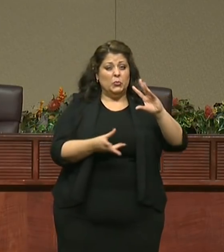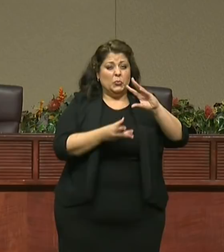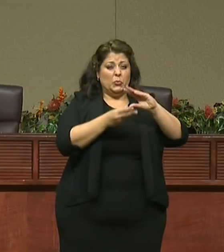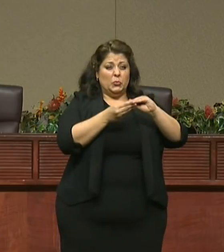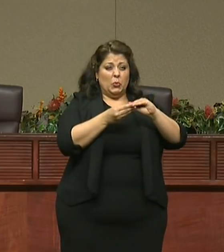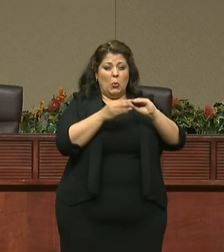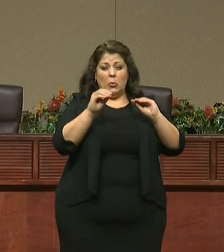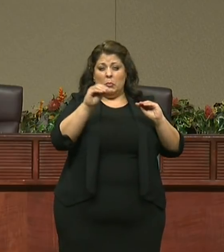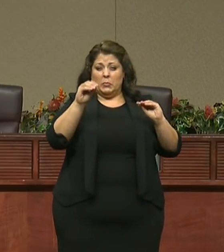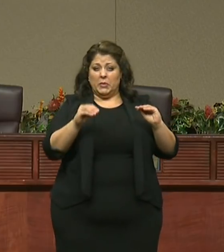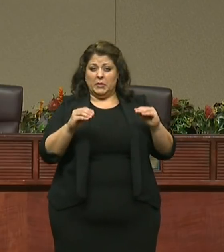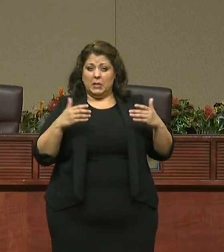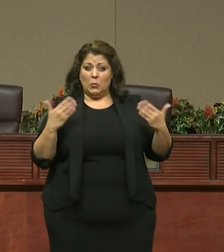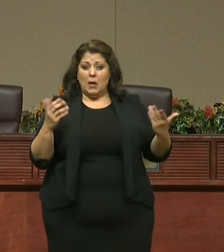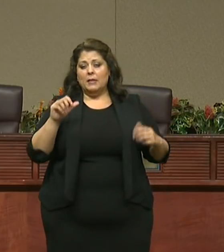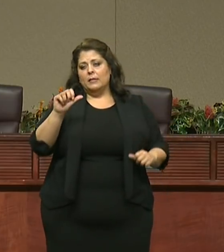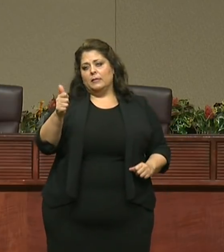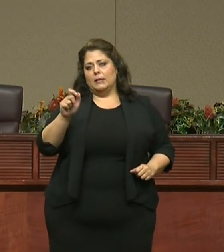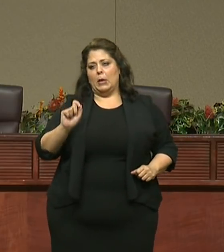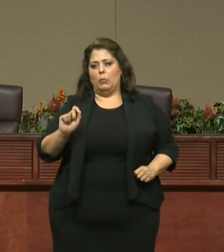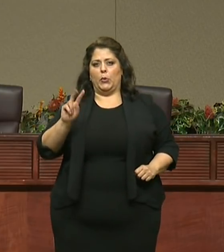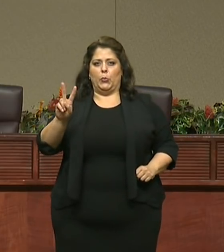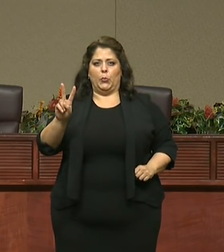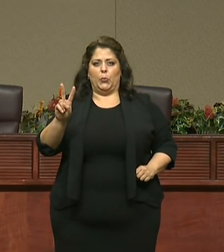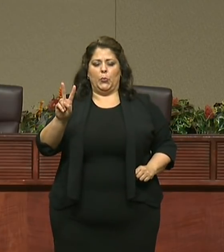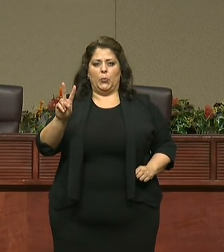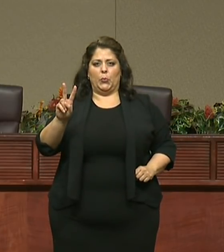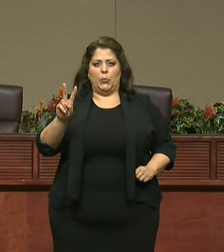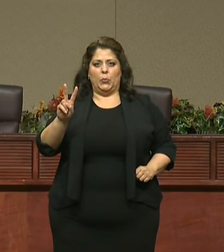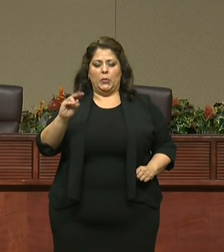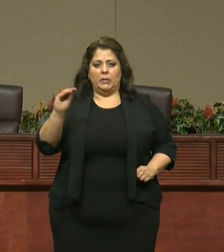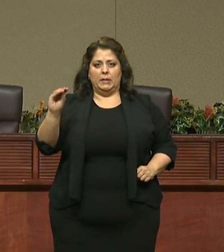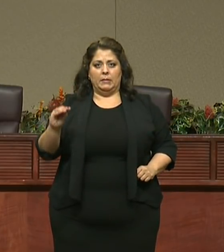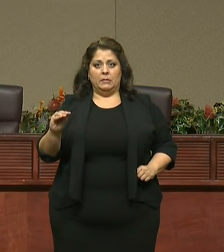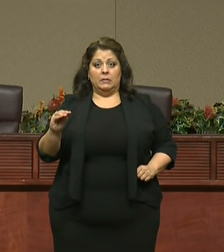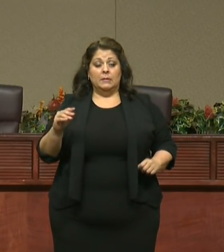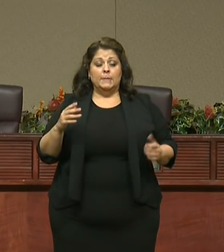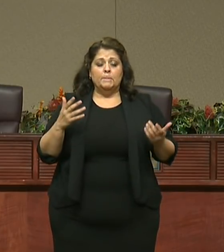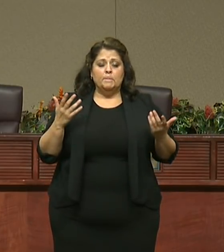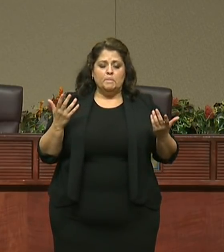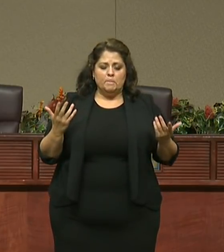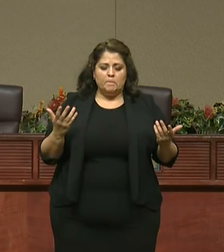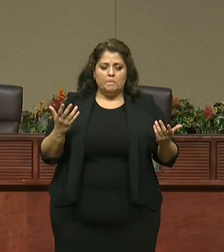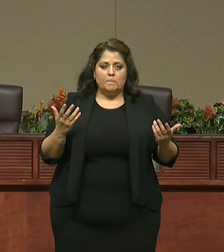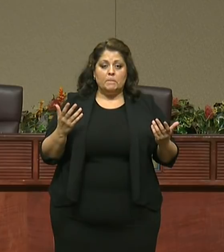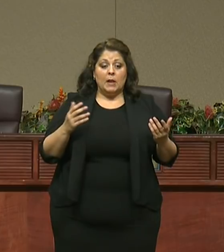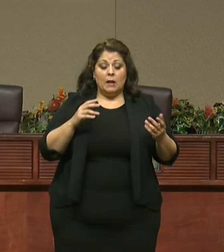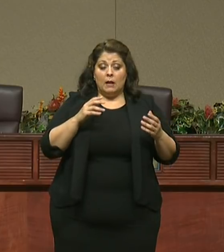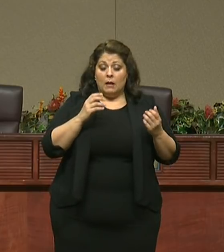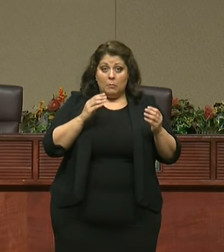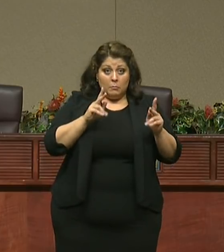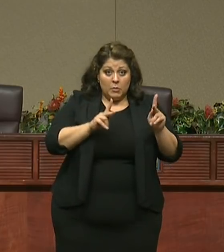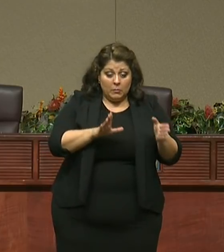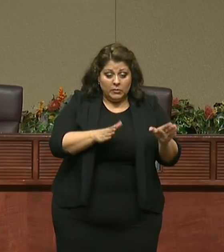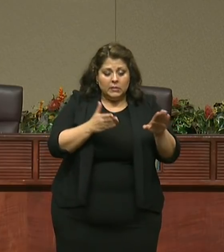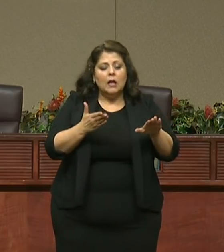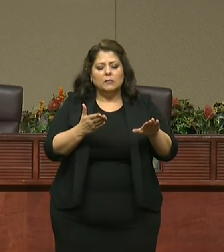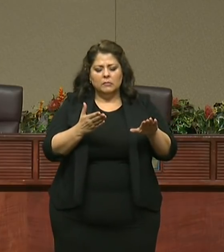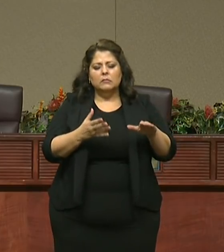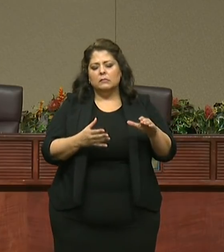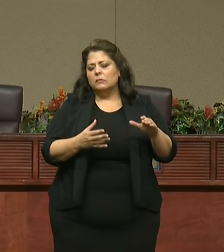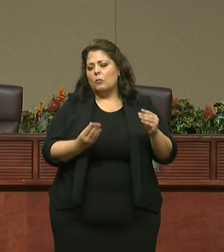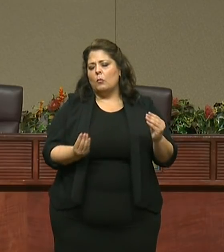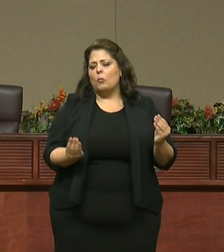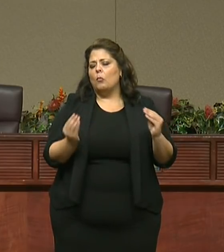positivity percent of 10.2. We also has a number of fatalities added to our